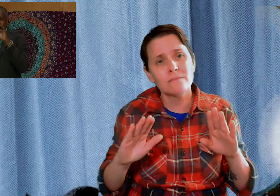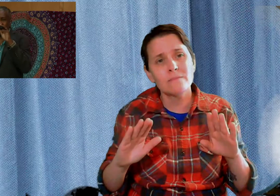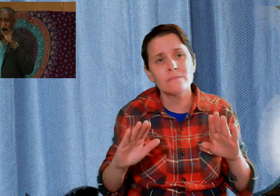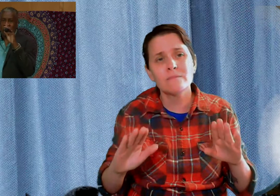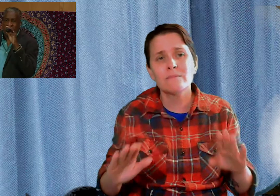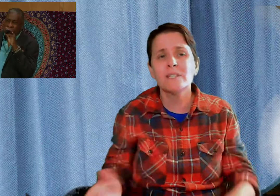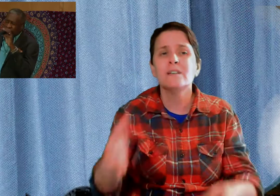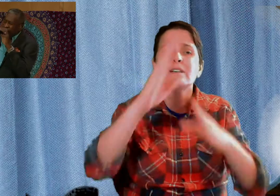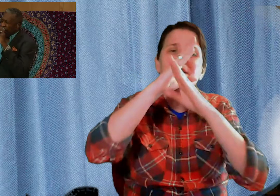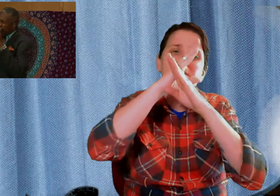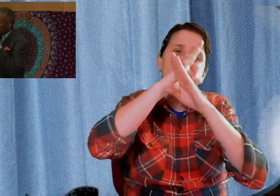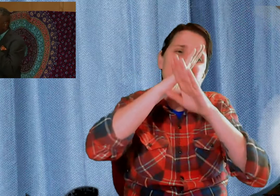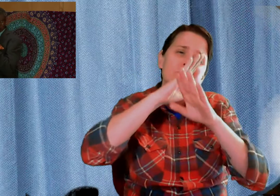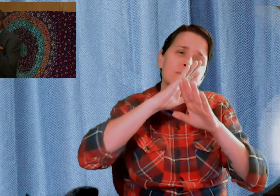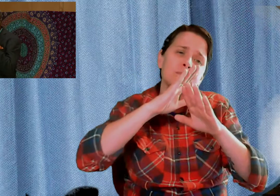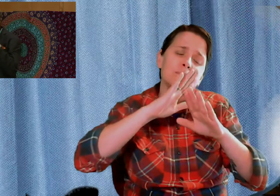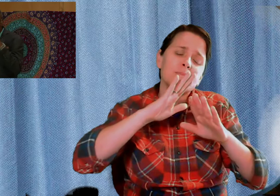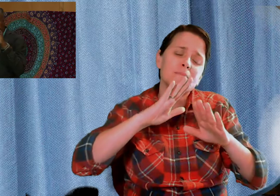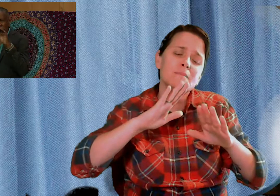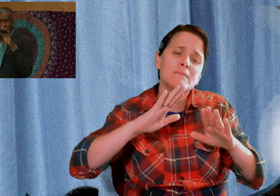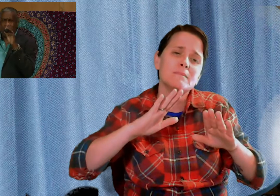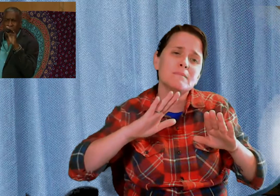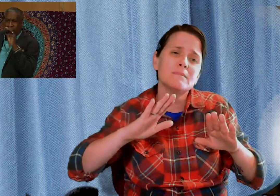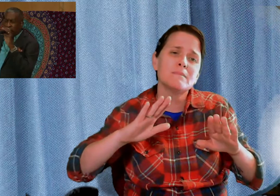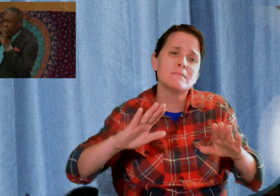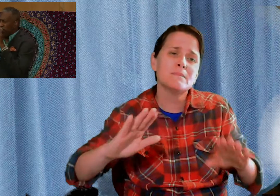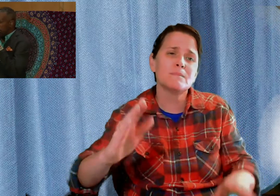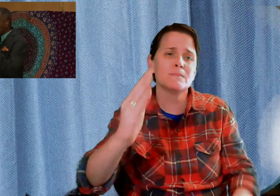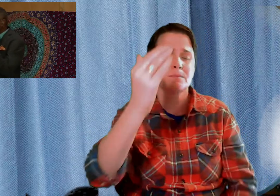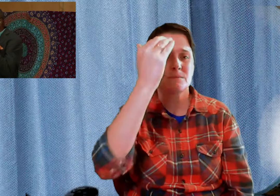Be still and know that